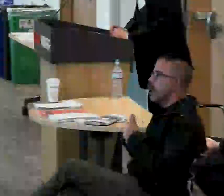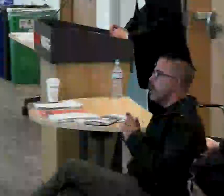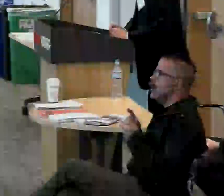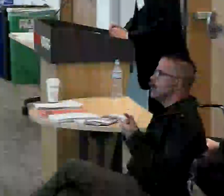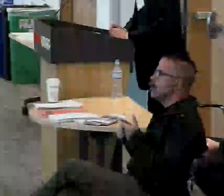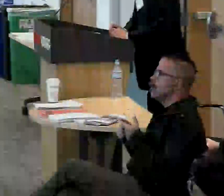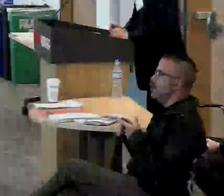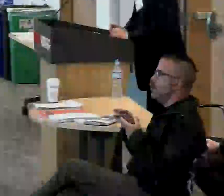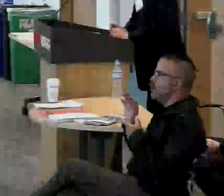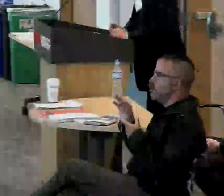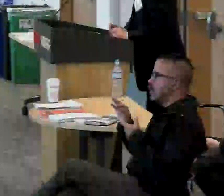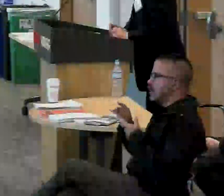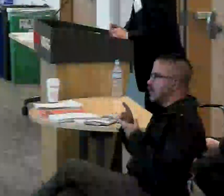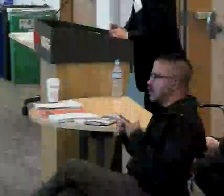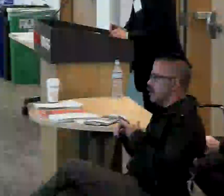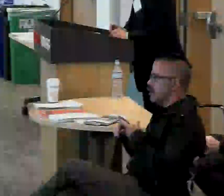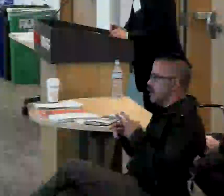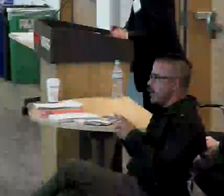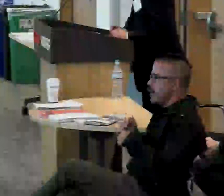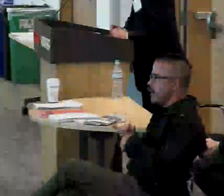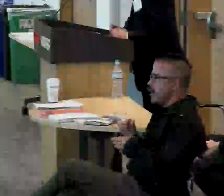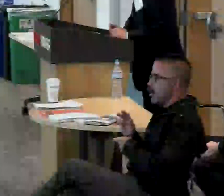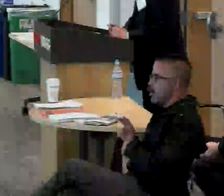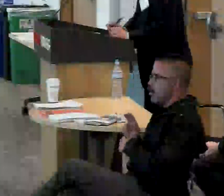We're preaching to the choir a little bit today. Yeah.